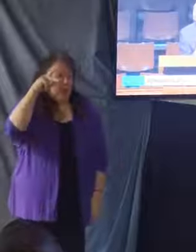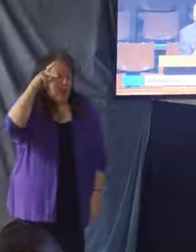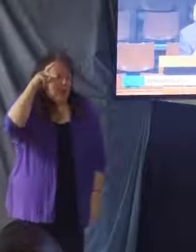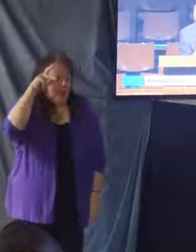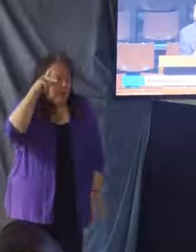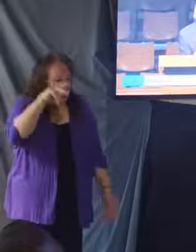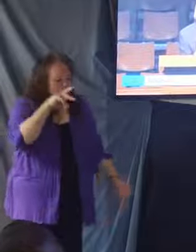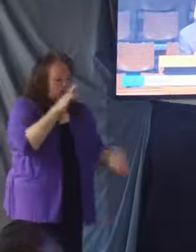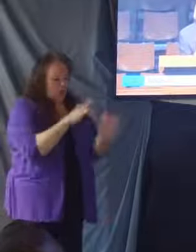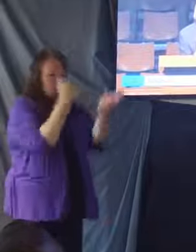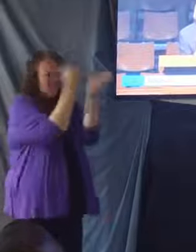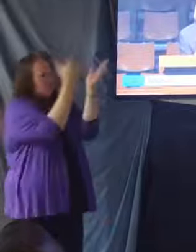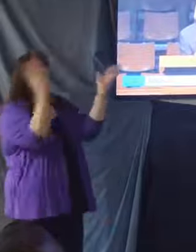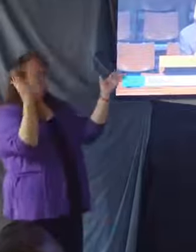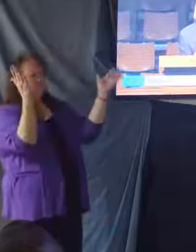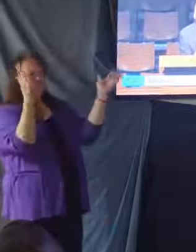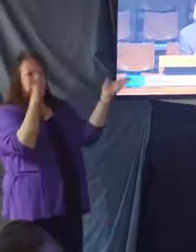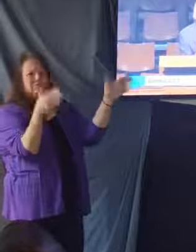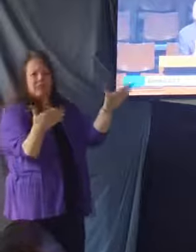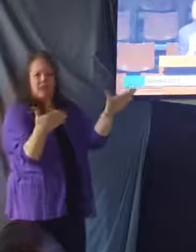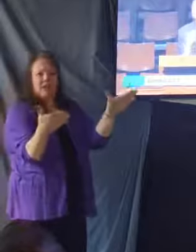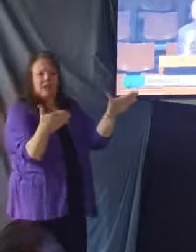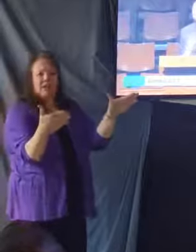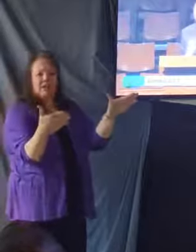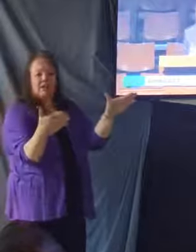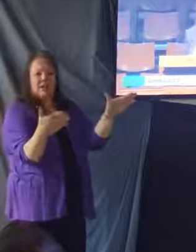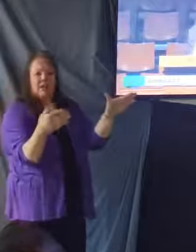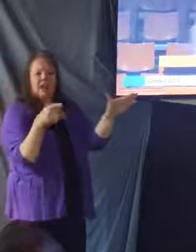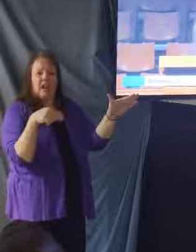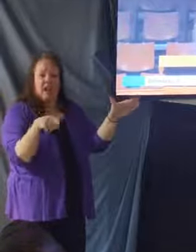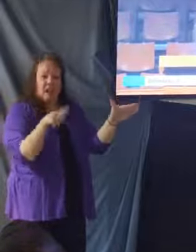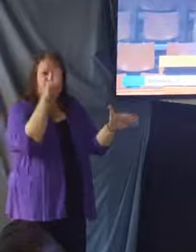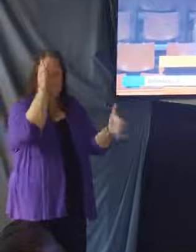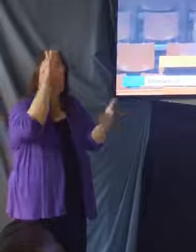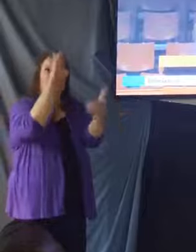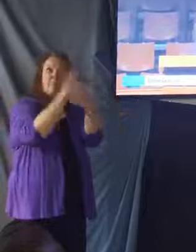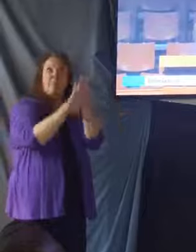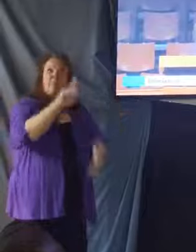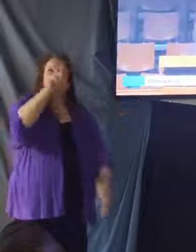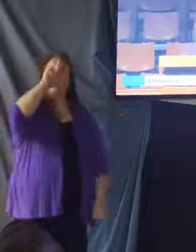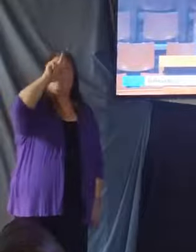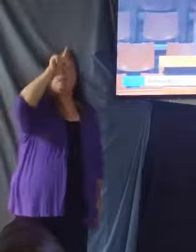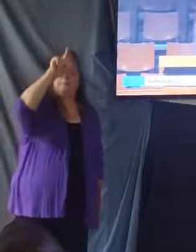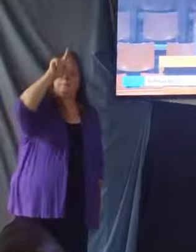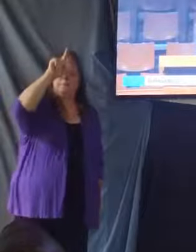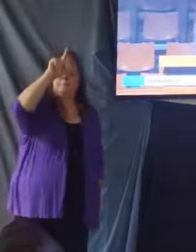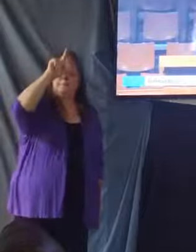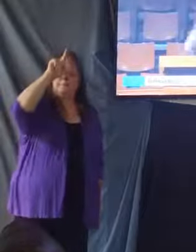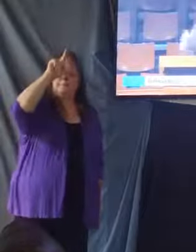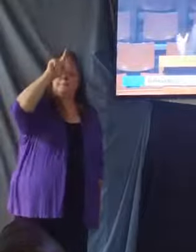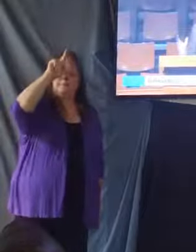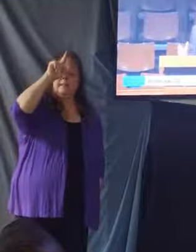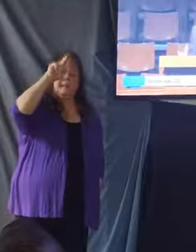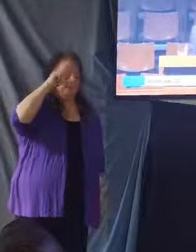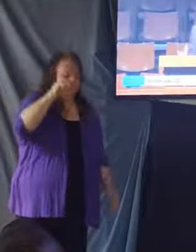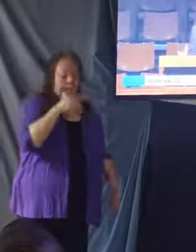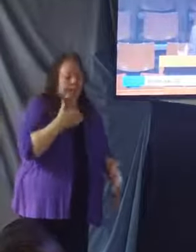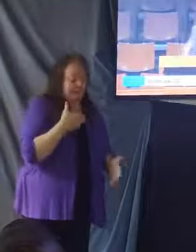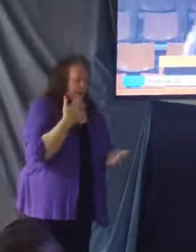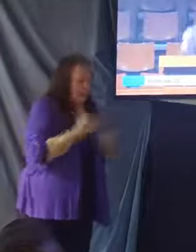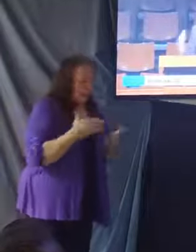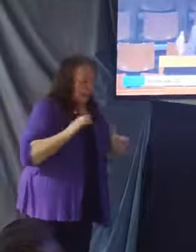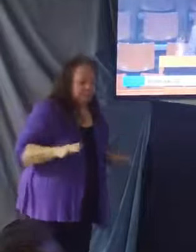the death and resurrection of Christ, the penalty for your sin, and you believe in him, I'm going to quit trusting my